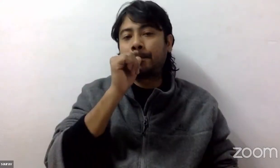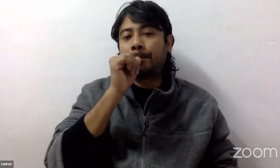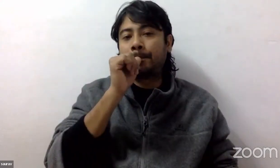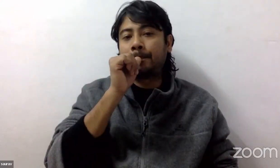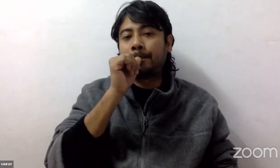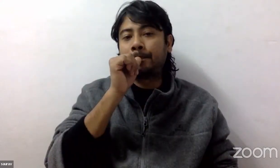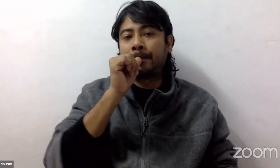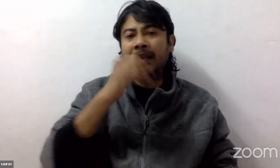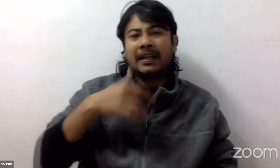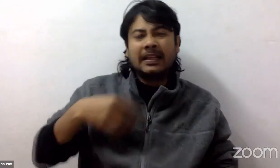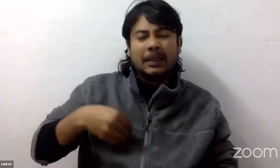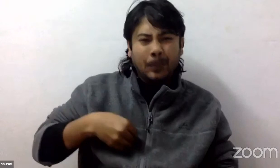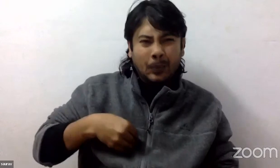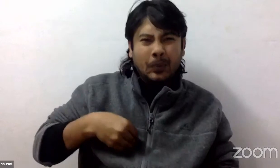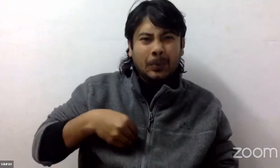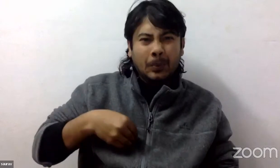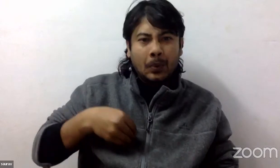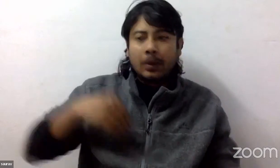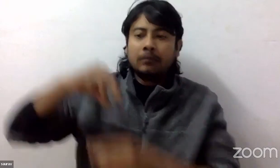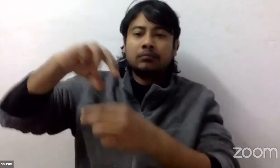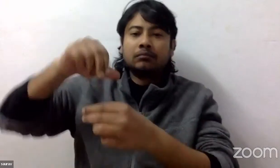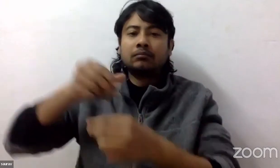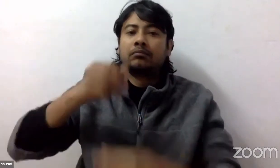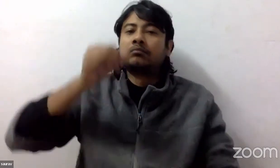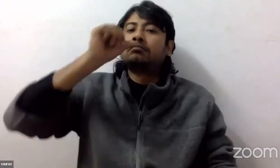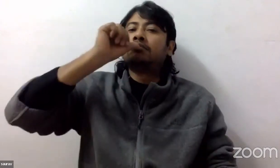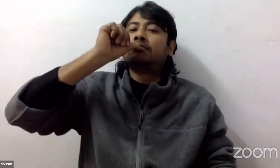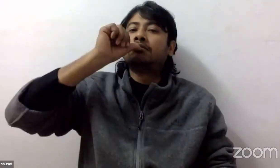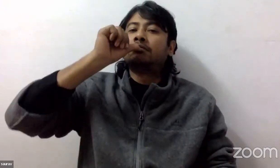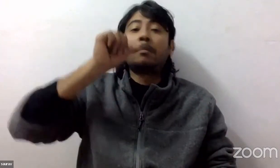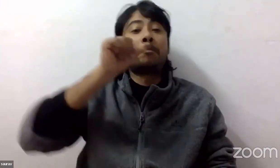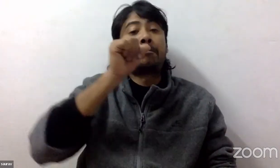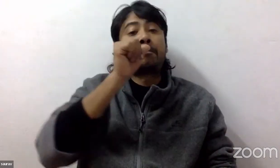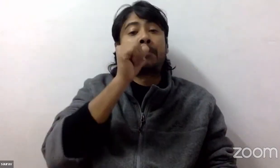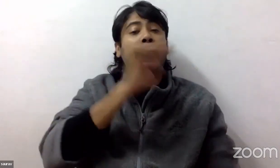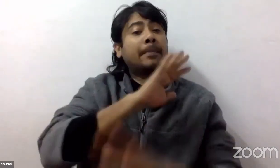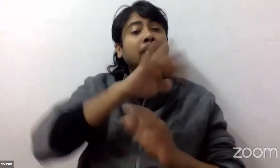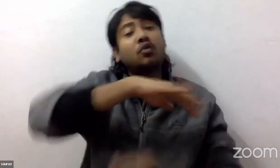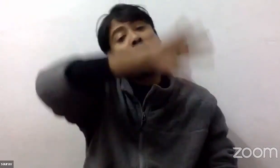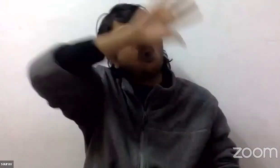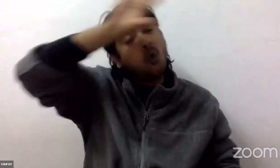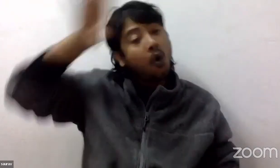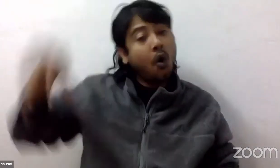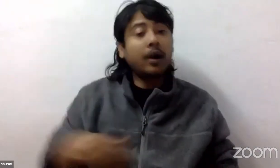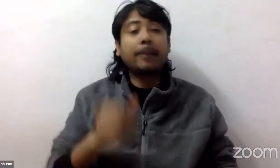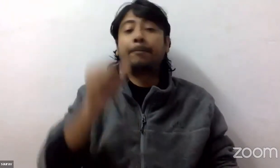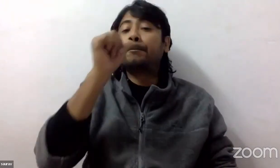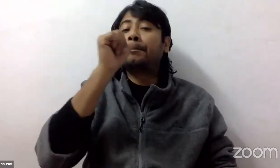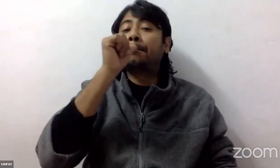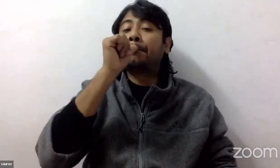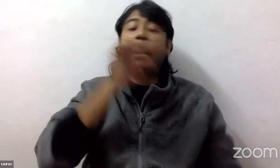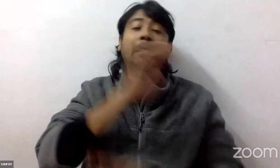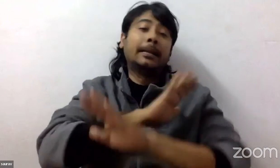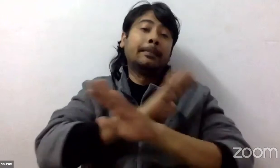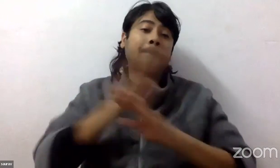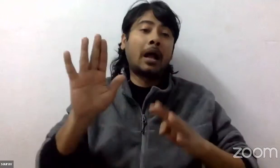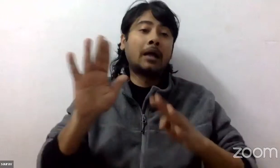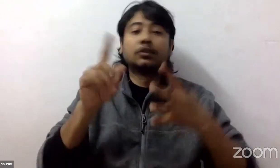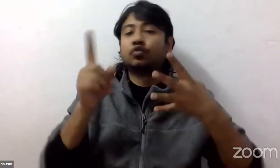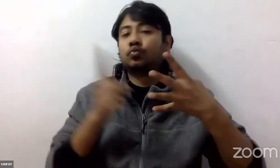After that, the next level is juices, liquids. So water and juices, coconut water, etc.